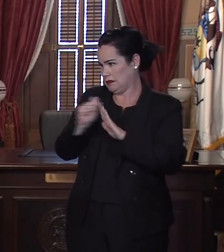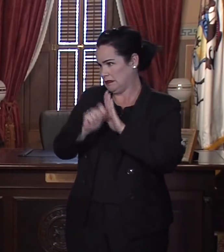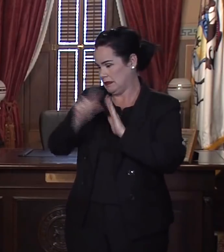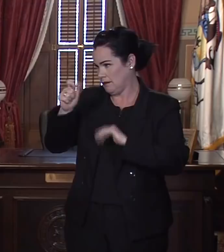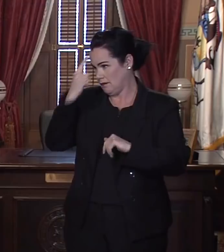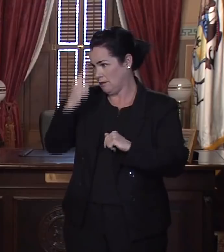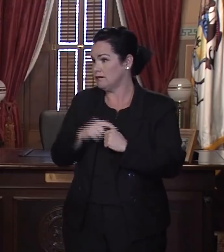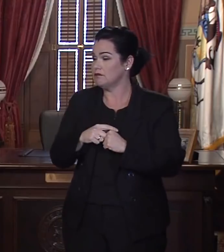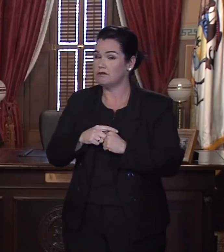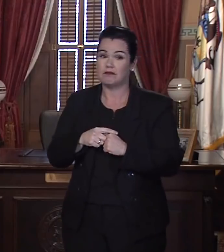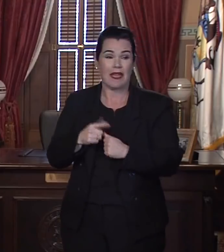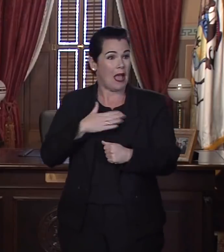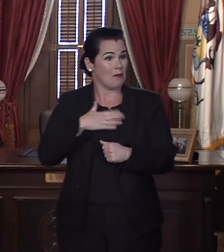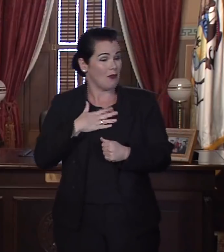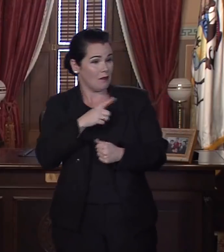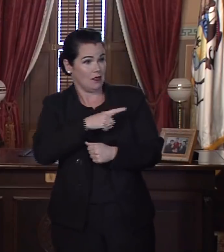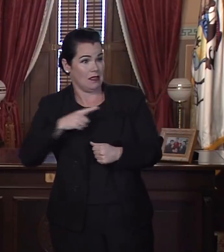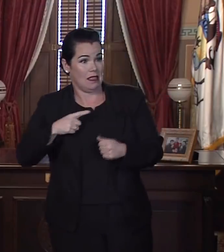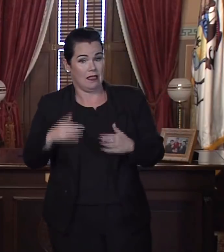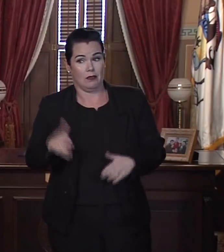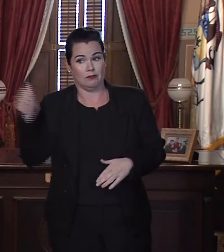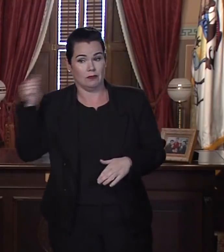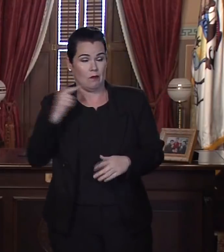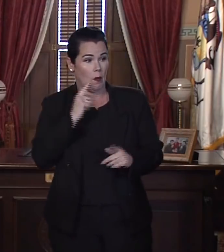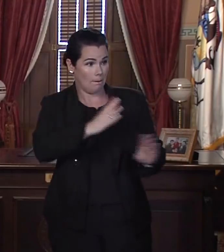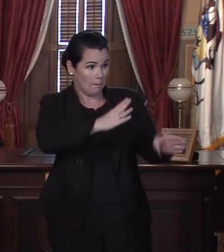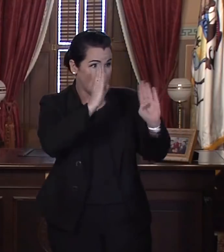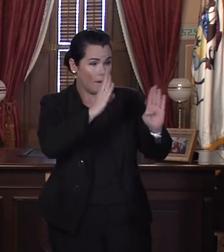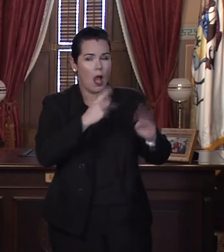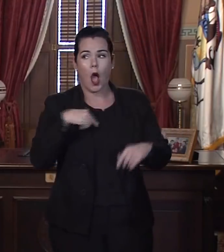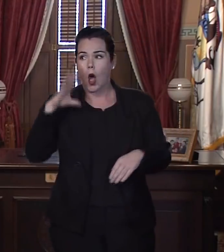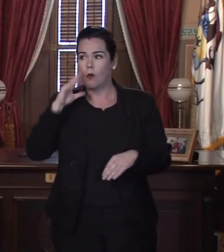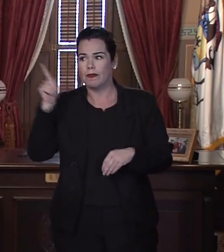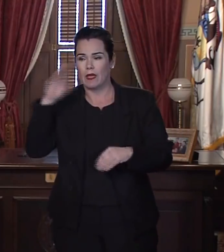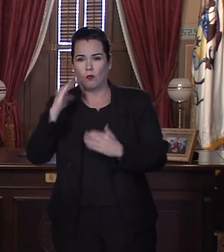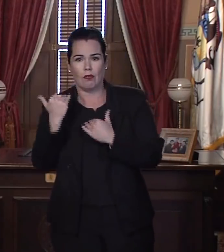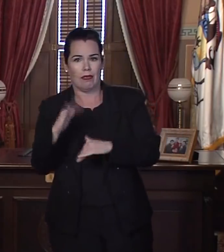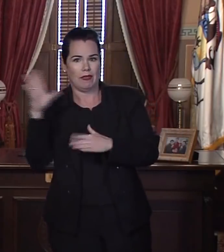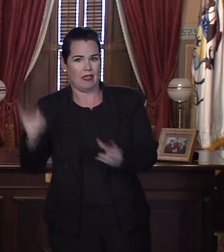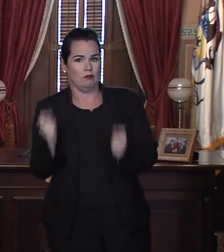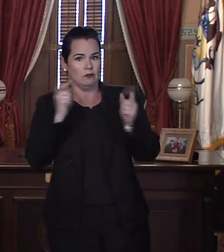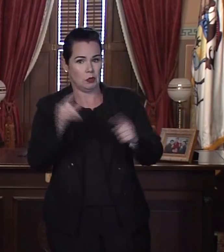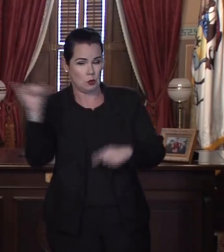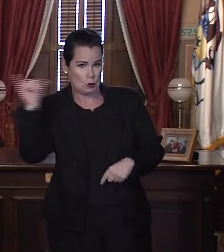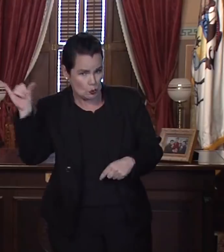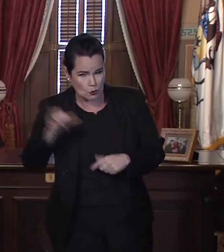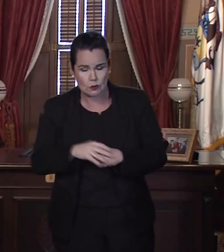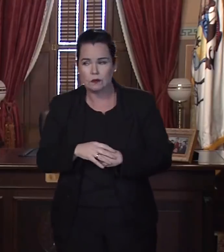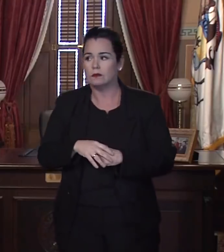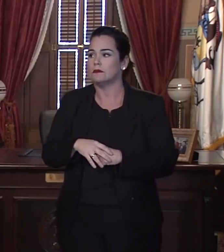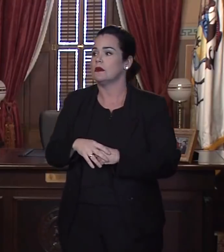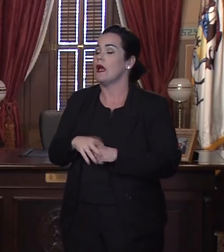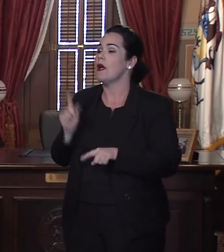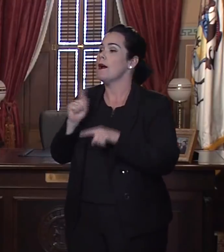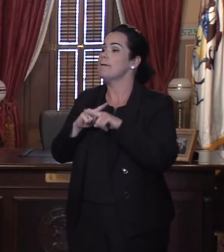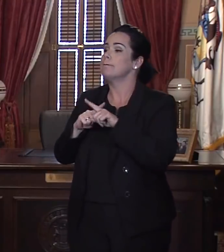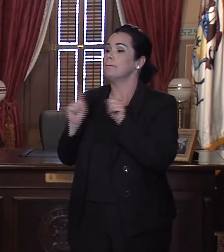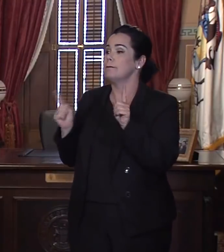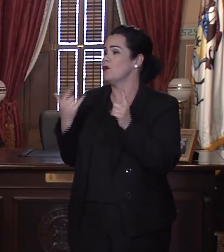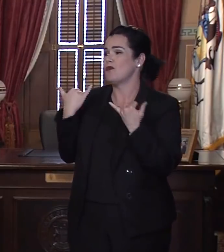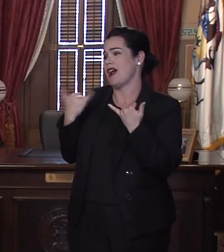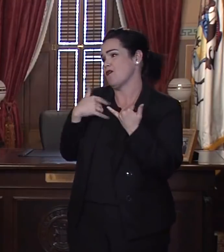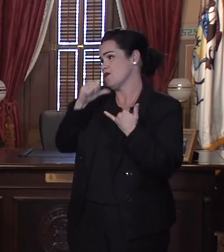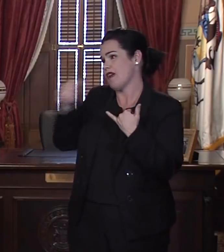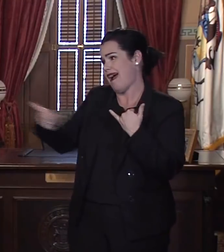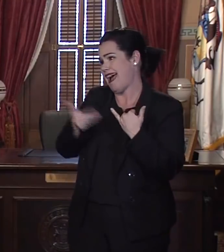is paying attention, and I'm hopeful that they will do the same. But in terms of, we have a hiring